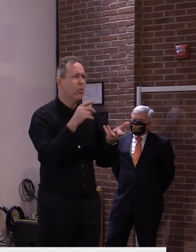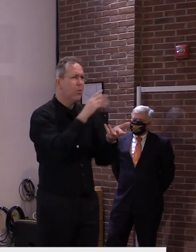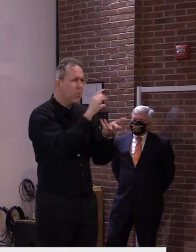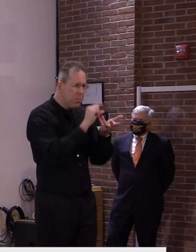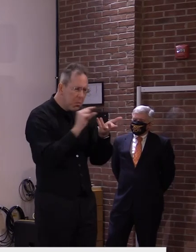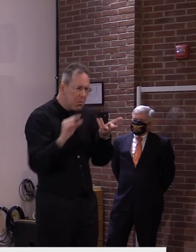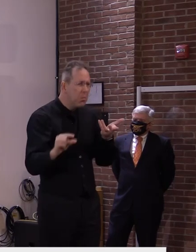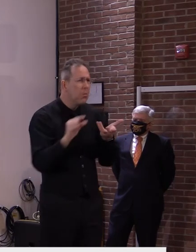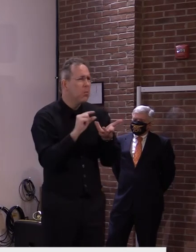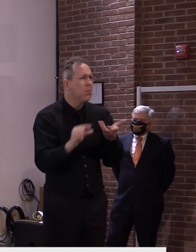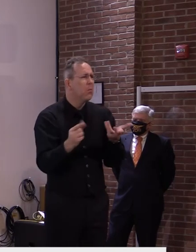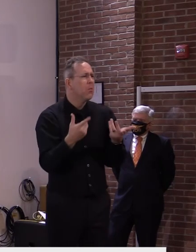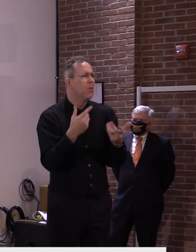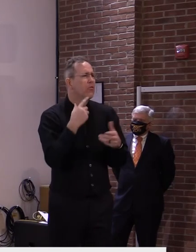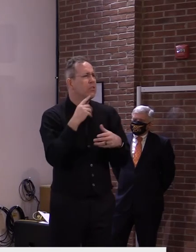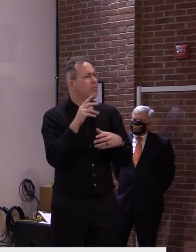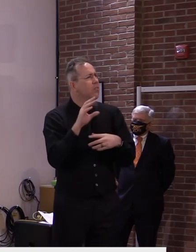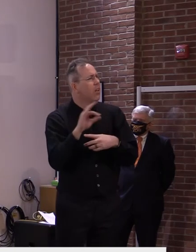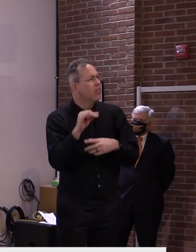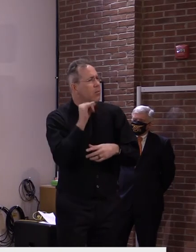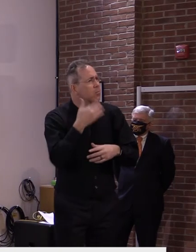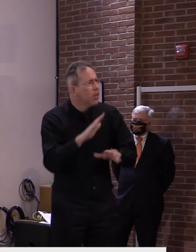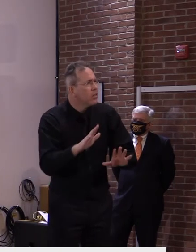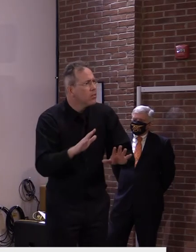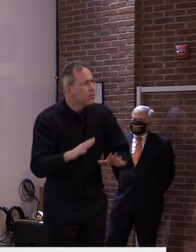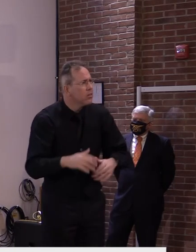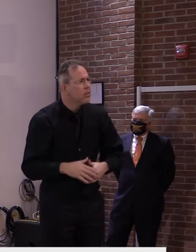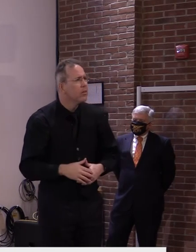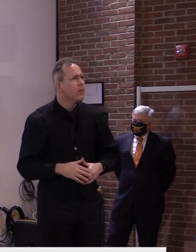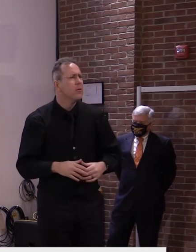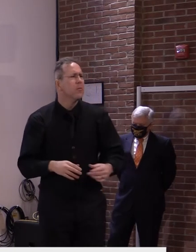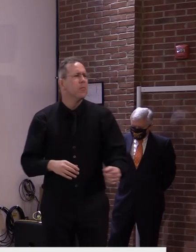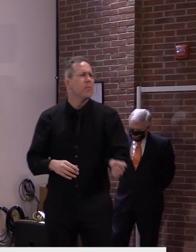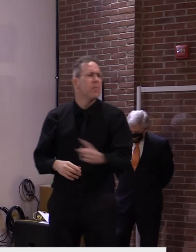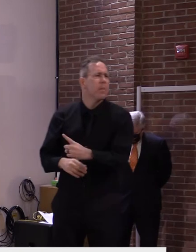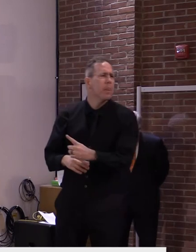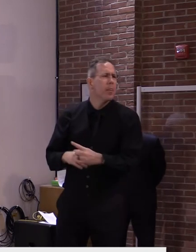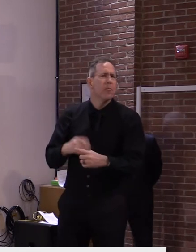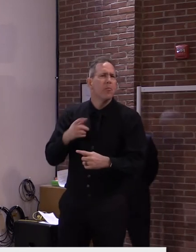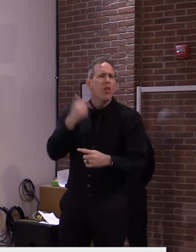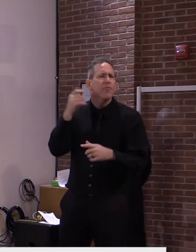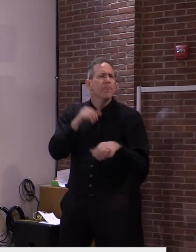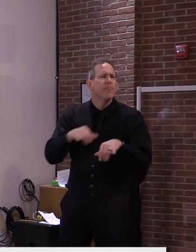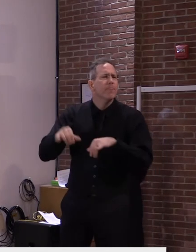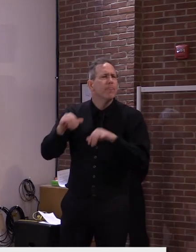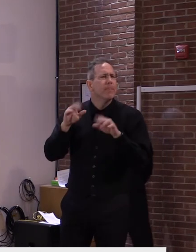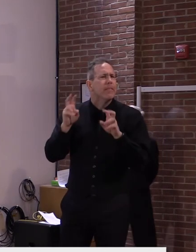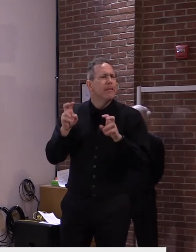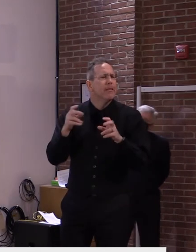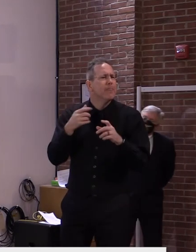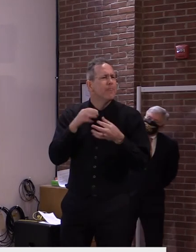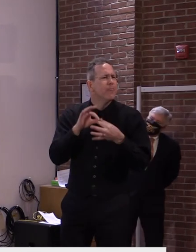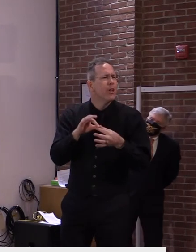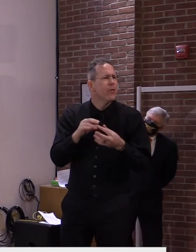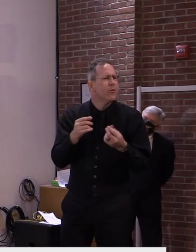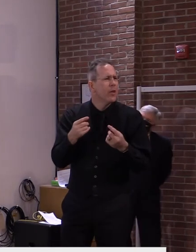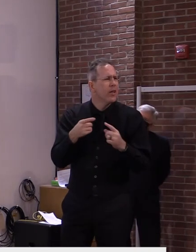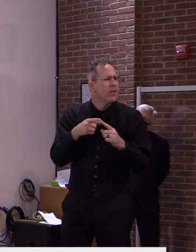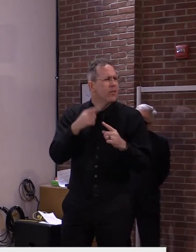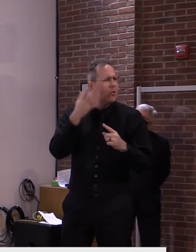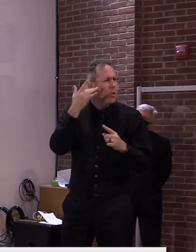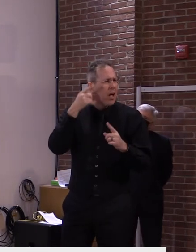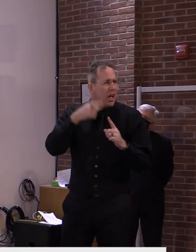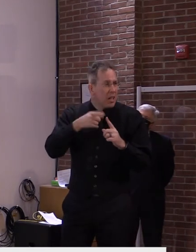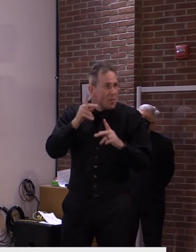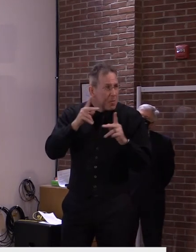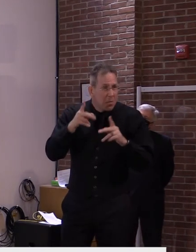Are there any common themes with these 99 doses? Were they mishandled? Was it due to people missing appointments, or was it just a variety of factors? I